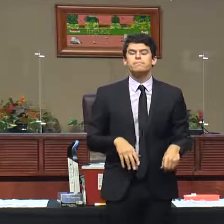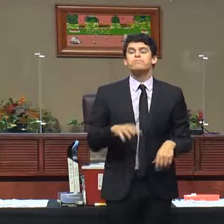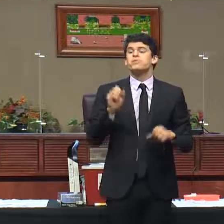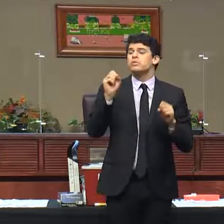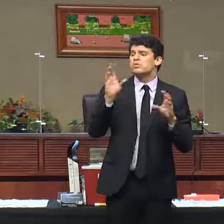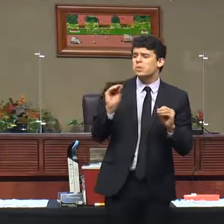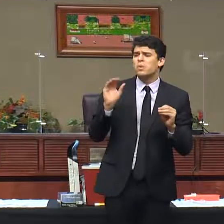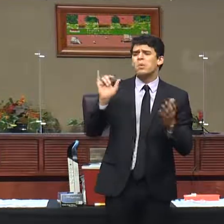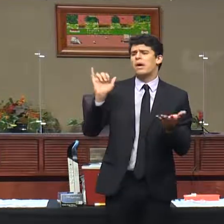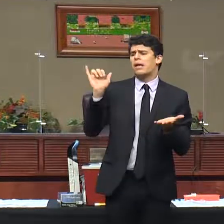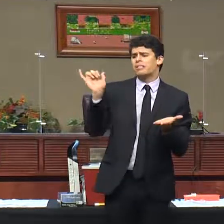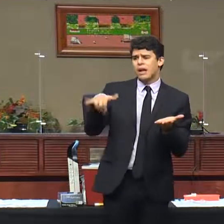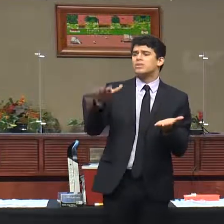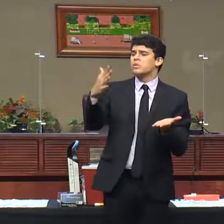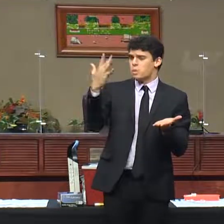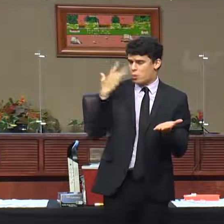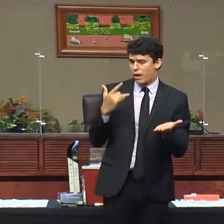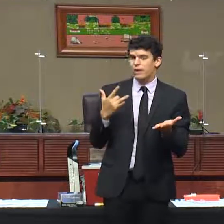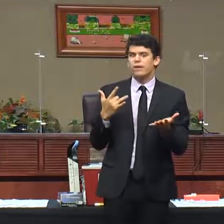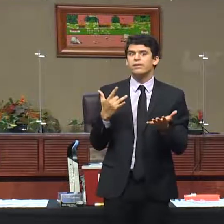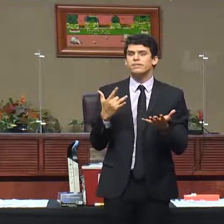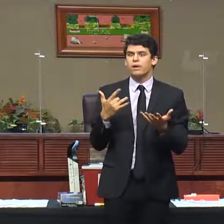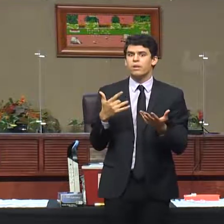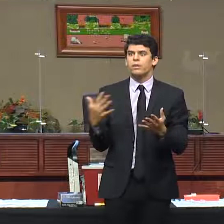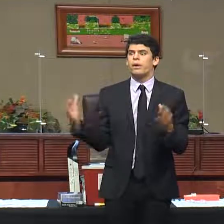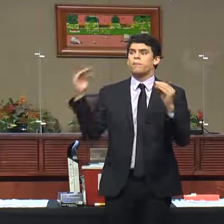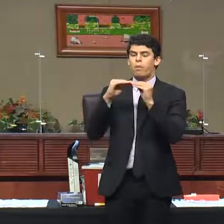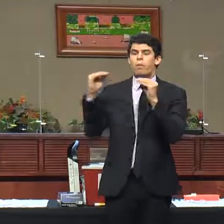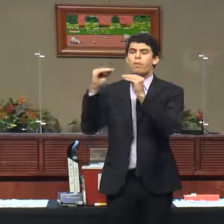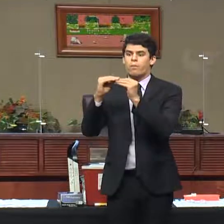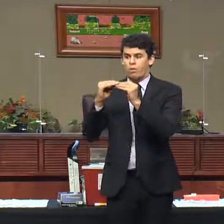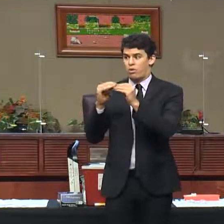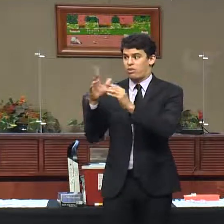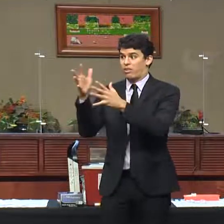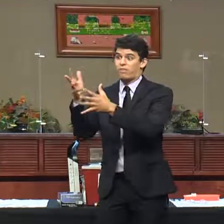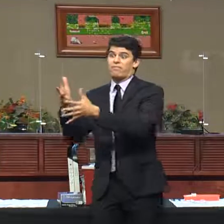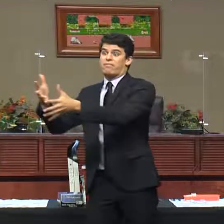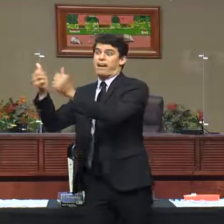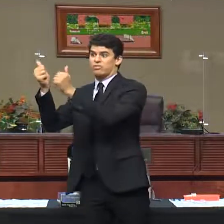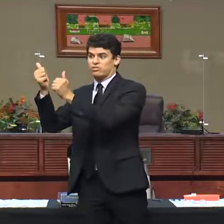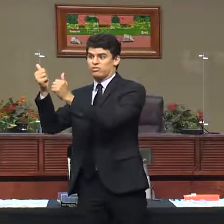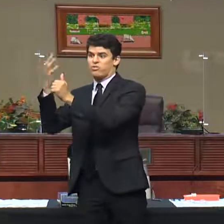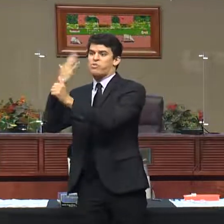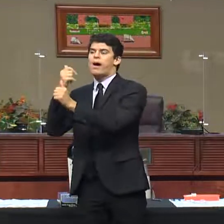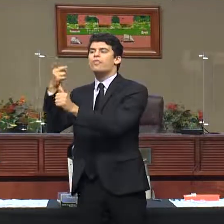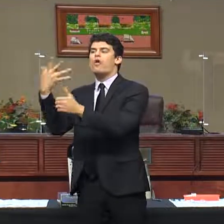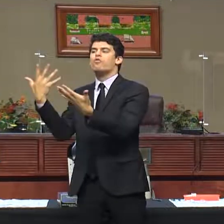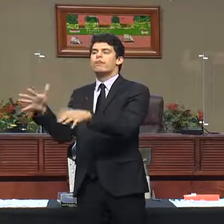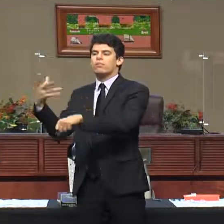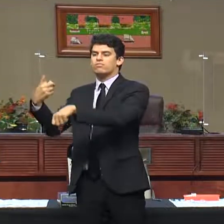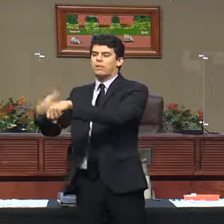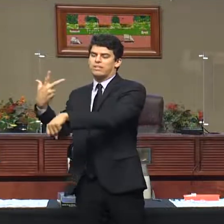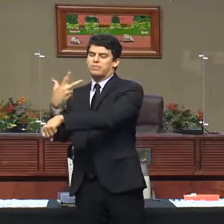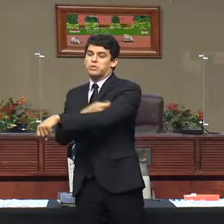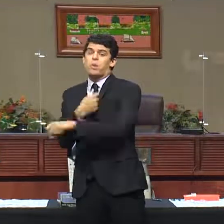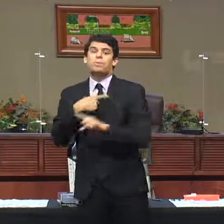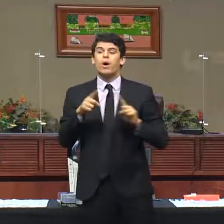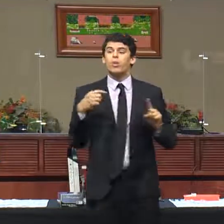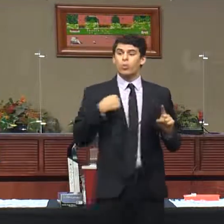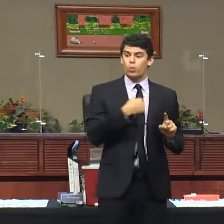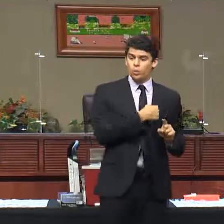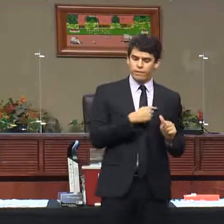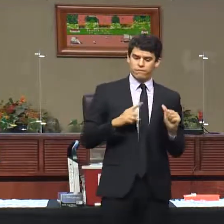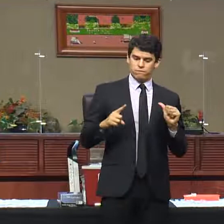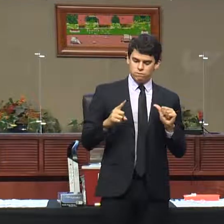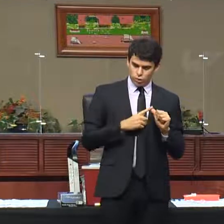So that's why they are arriving so fast to that number, and we are a little behind because we are doing 2. And every time that you're doing